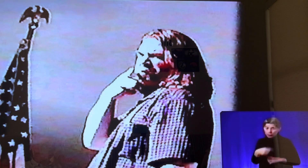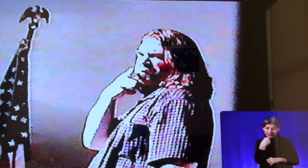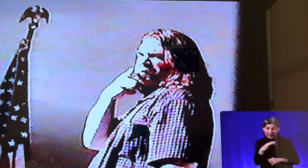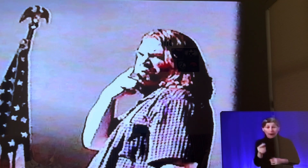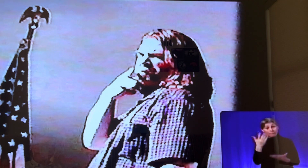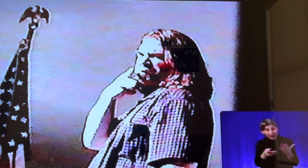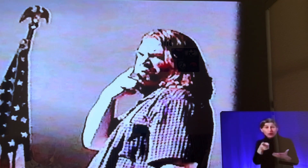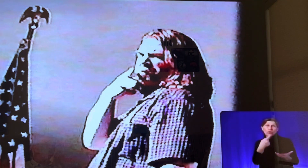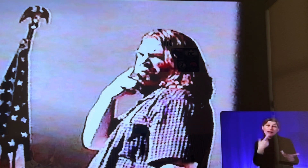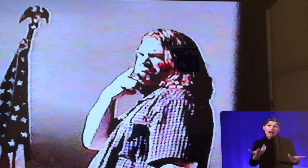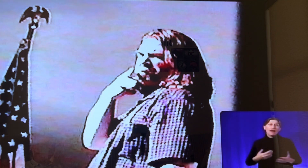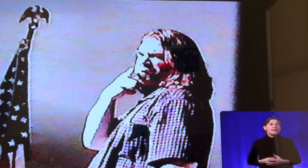like,